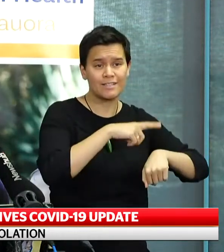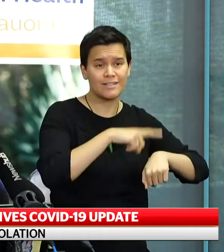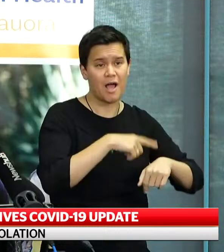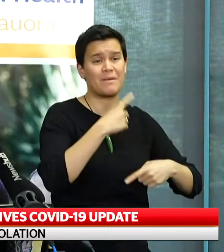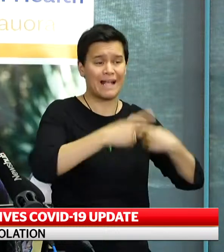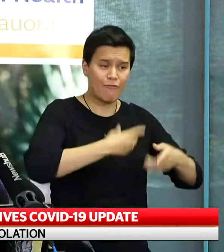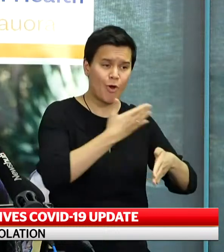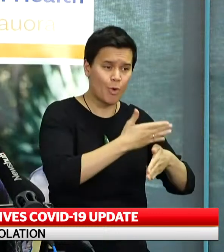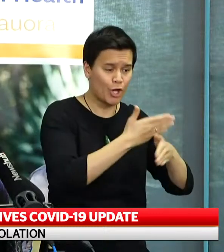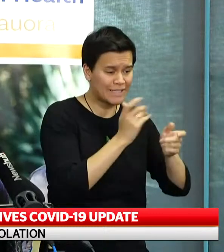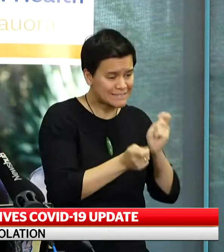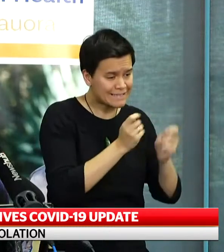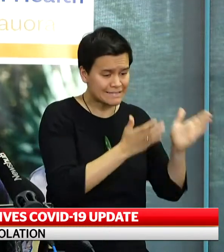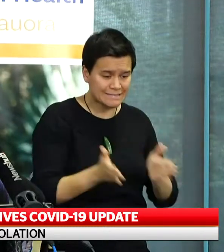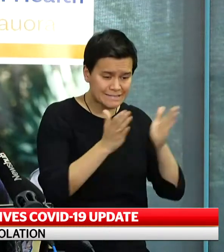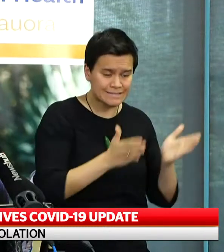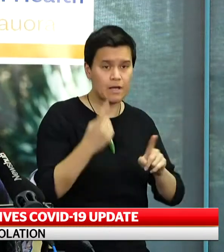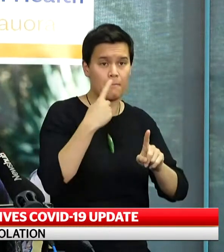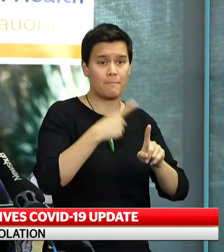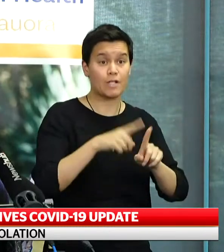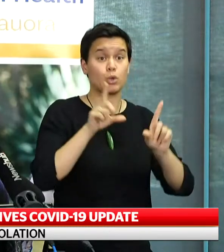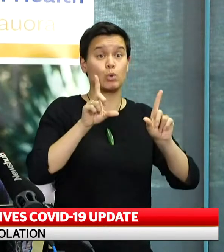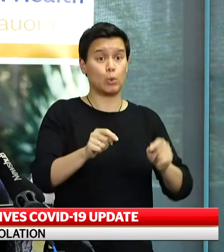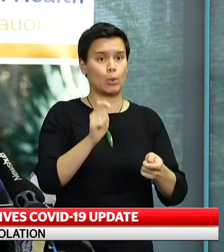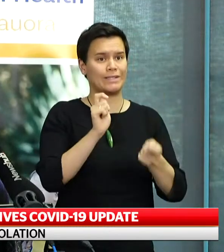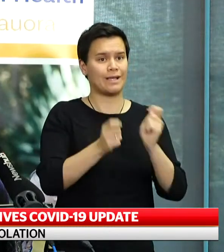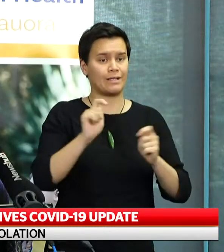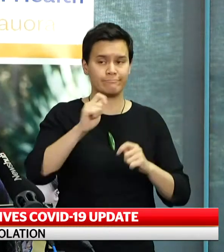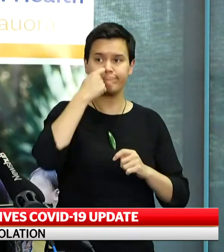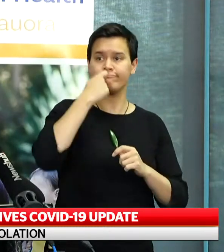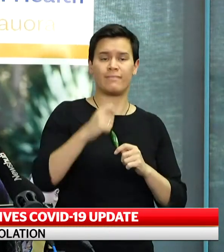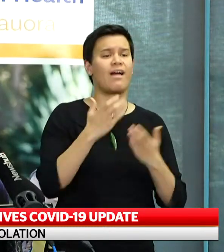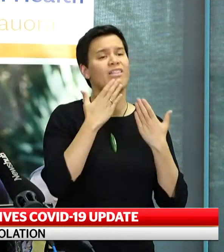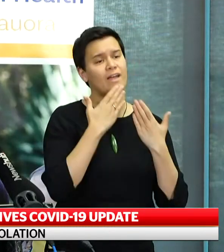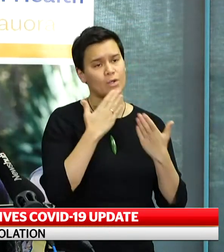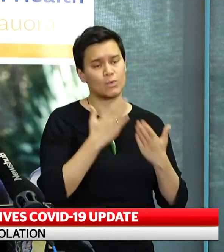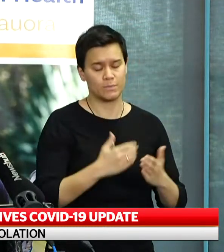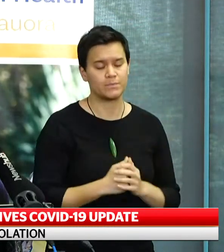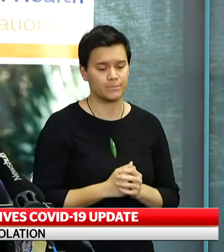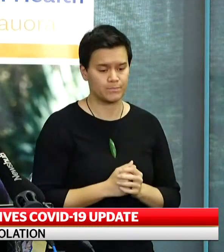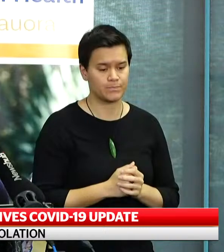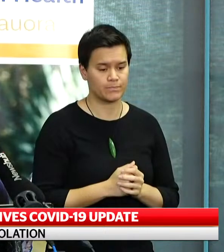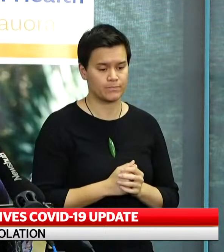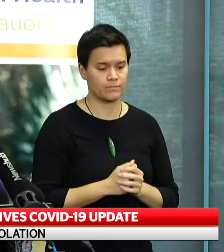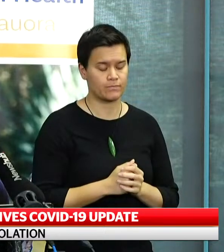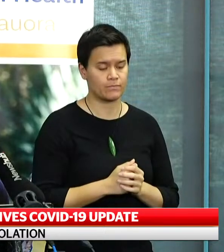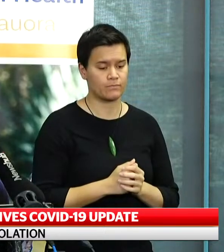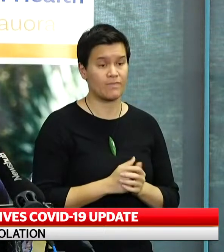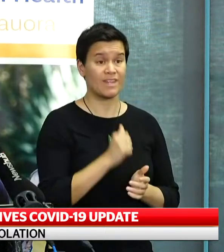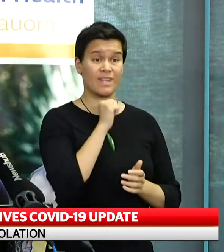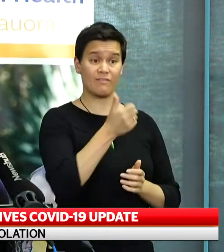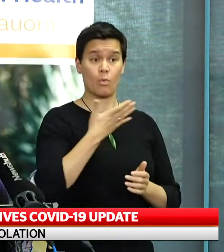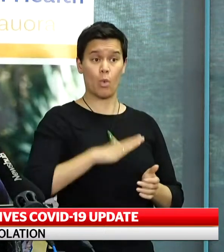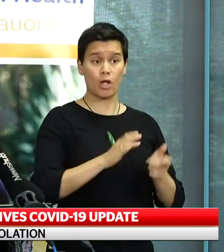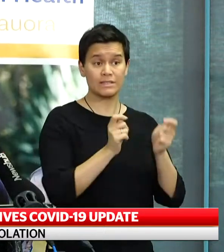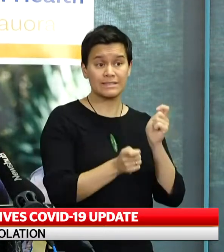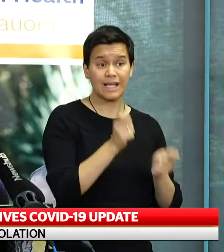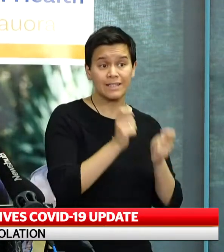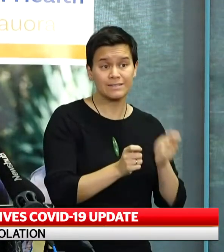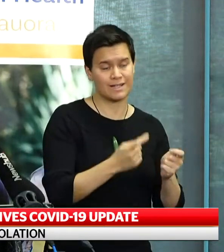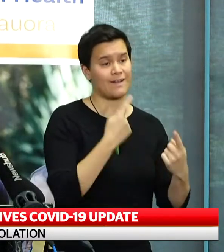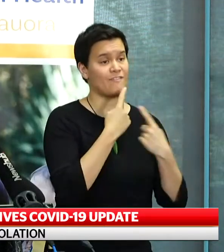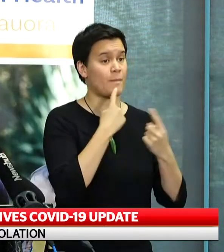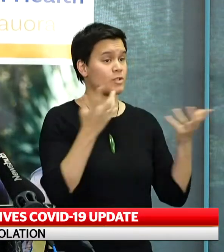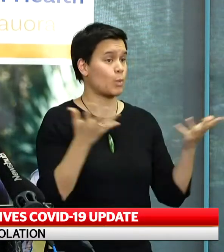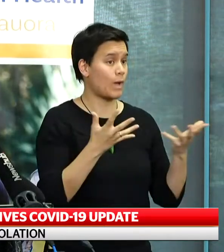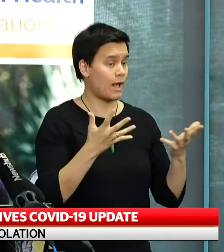also those who process the tests in the city's laboratories. Information about where people can get tested remains available